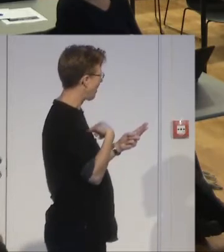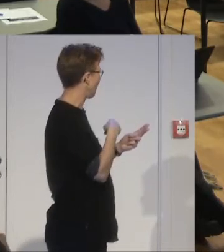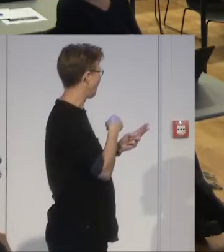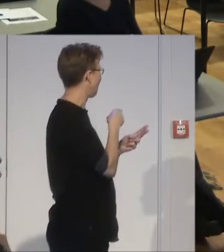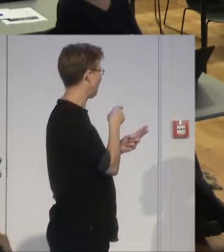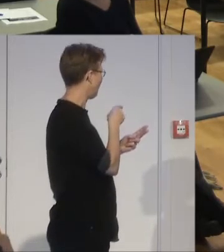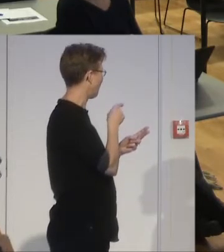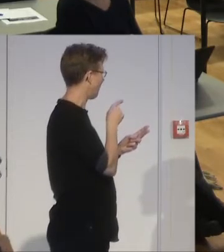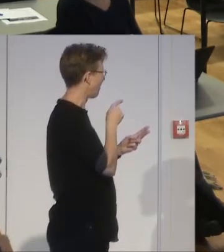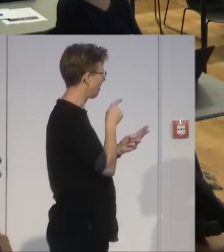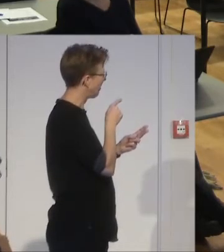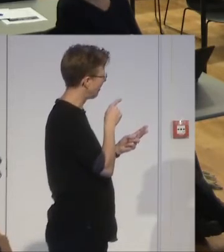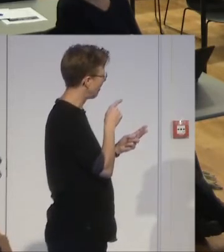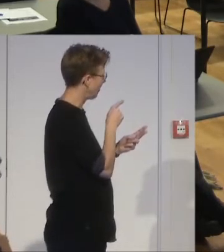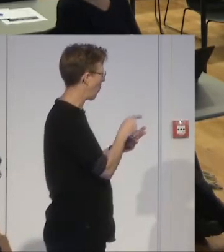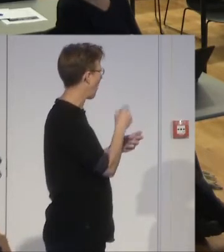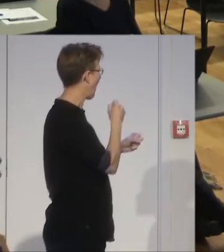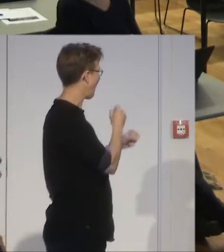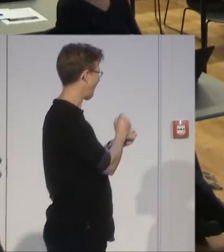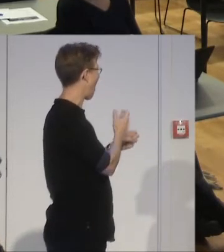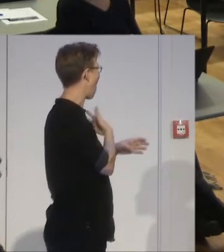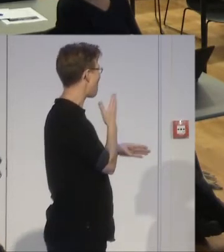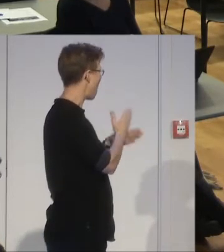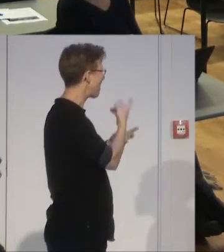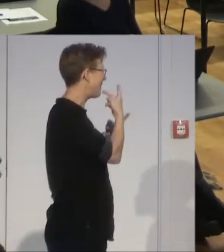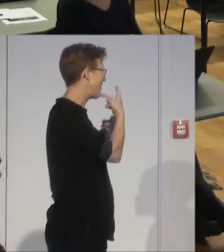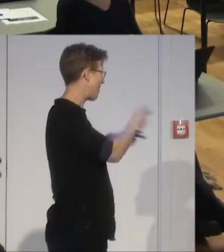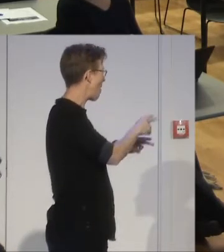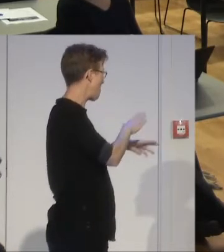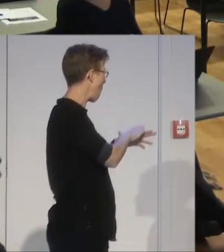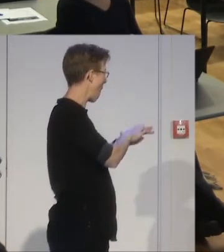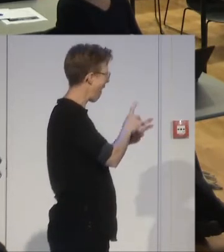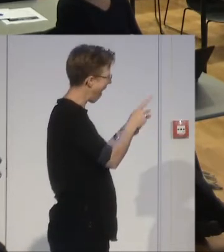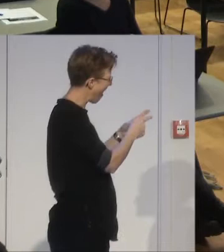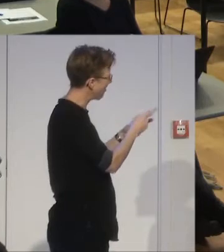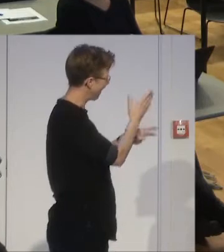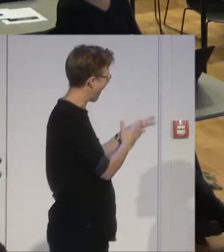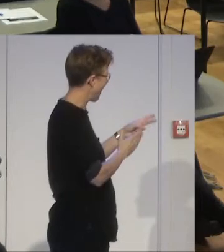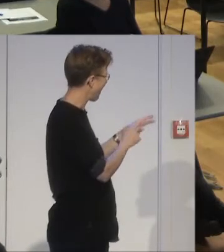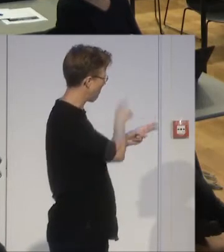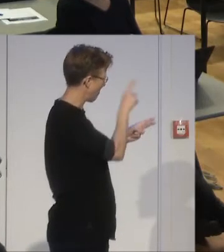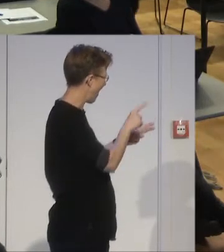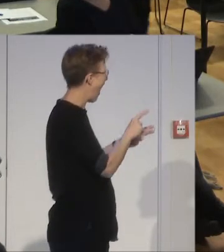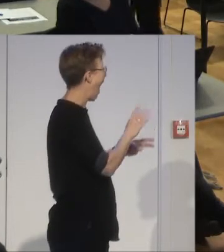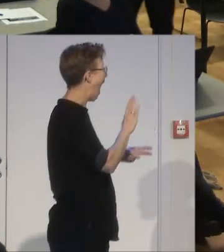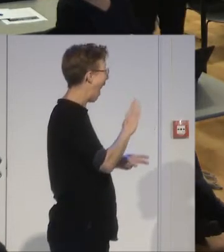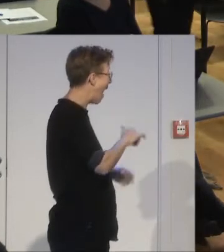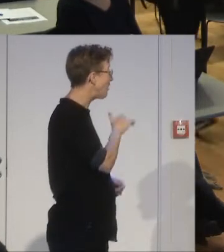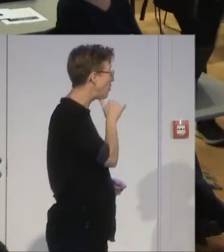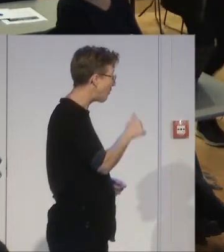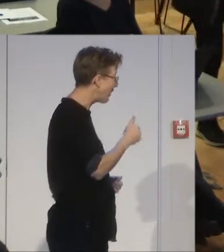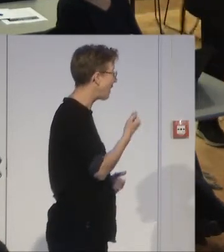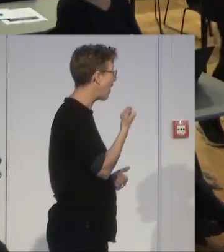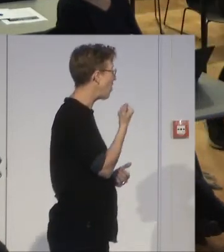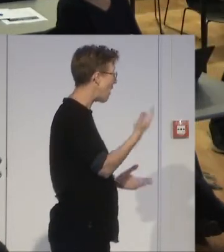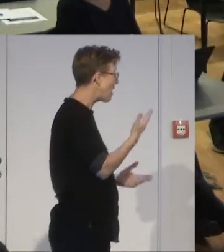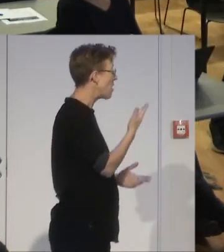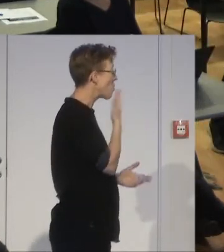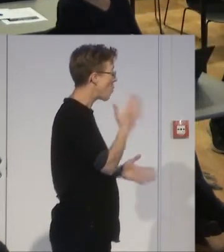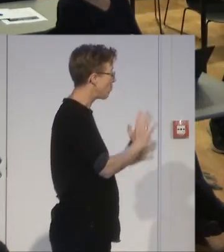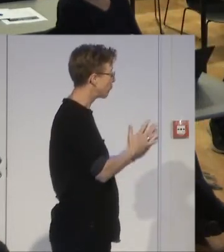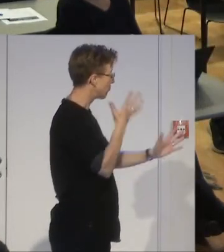her last part of the question also. Is it necessary to be a signer to be able to support a